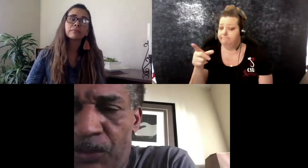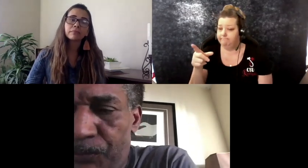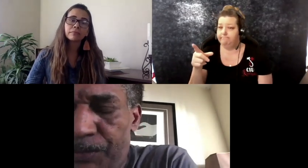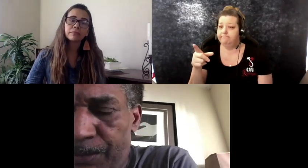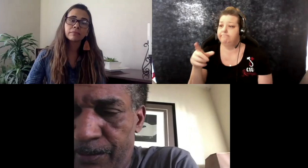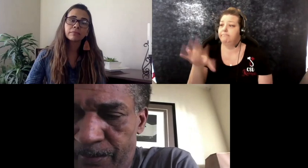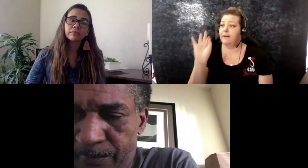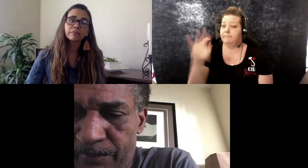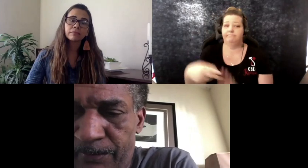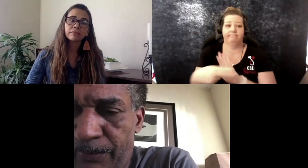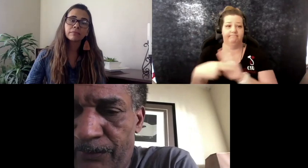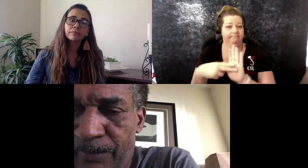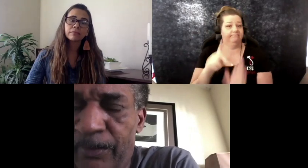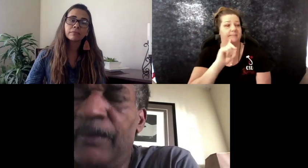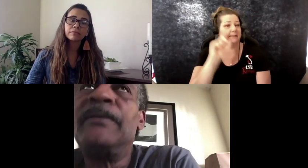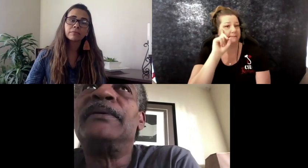diagnosed,